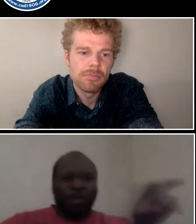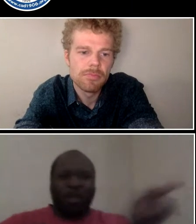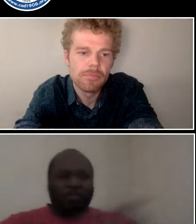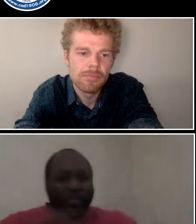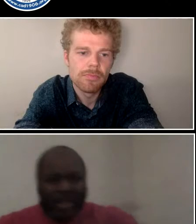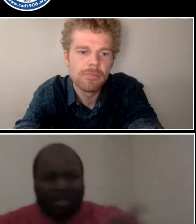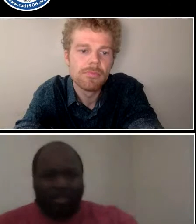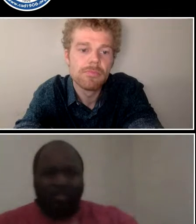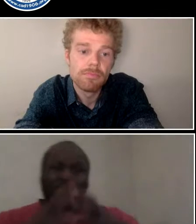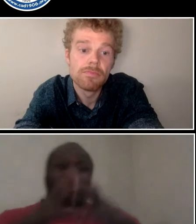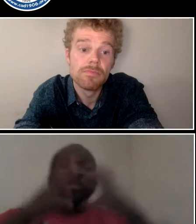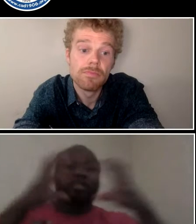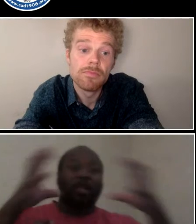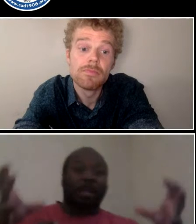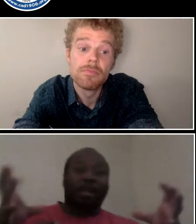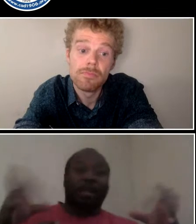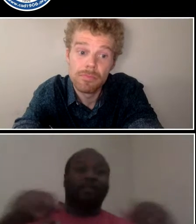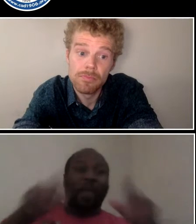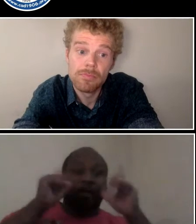Affordable housing.